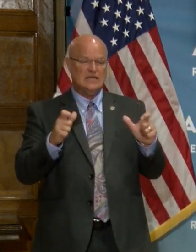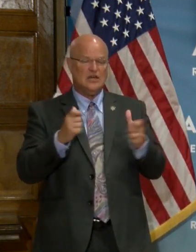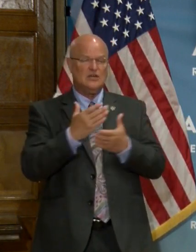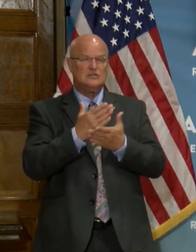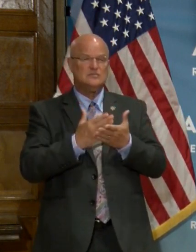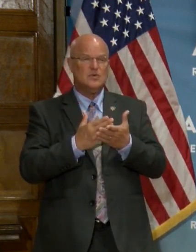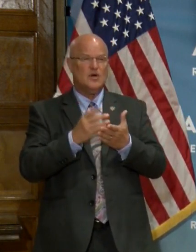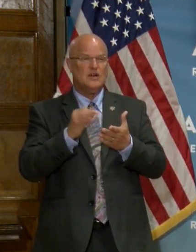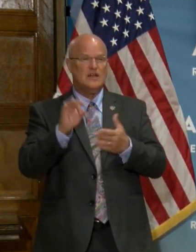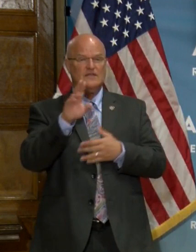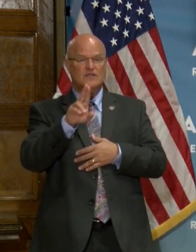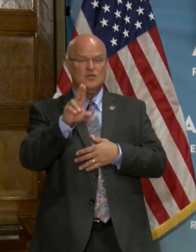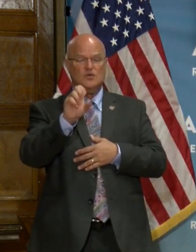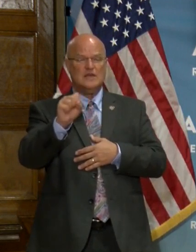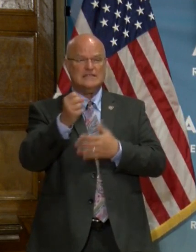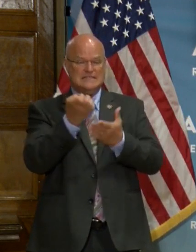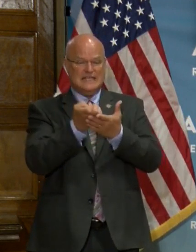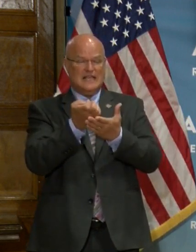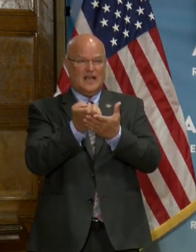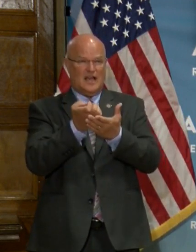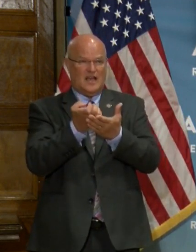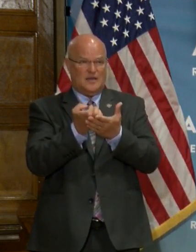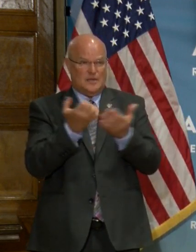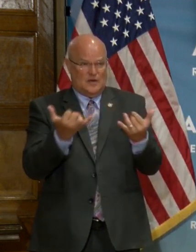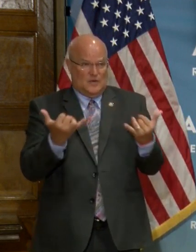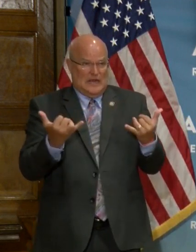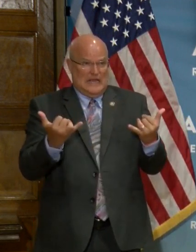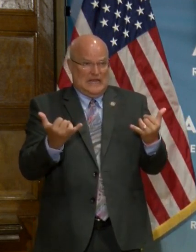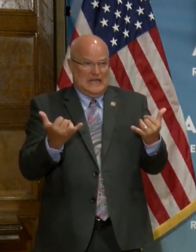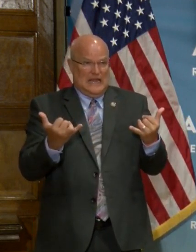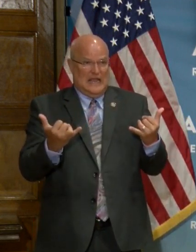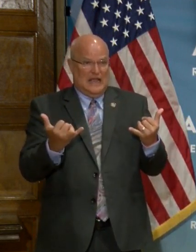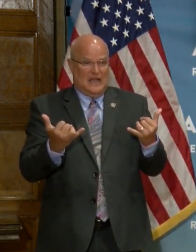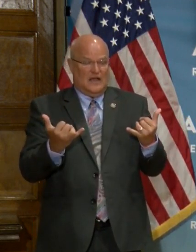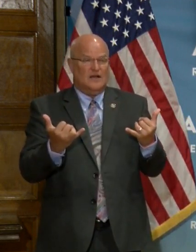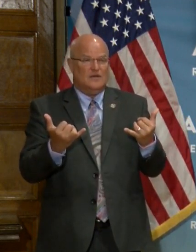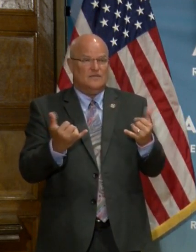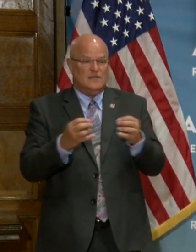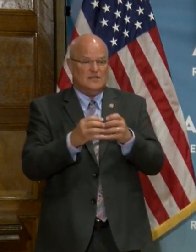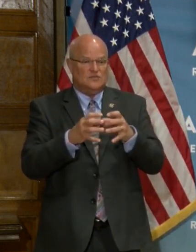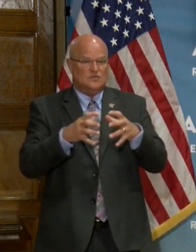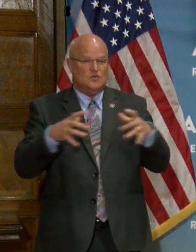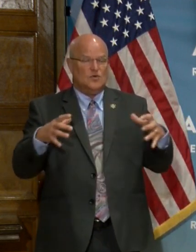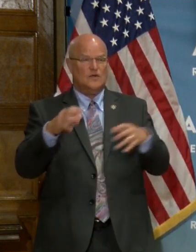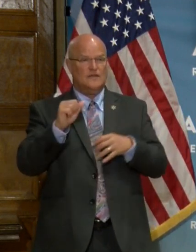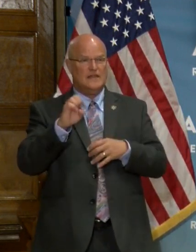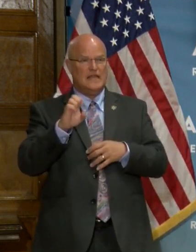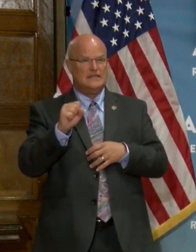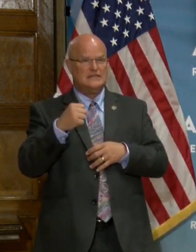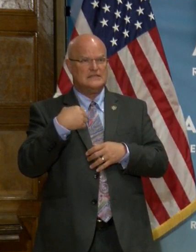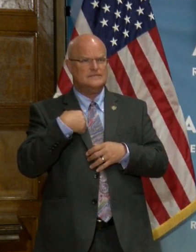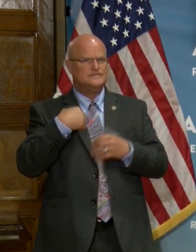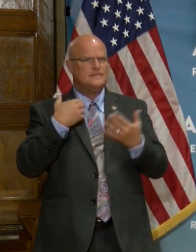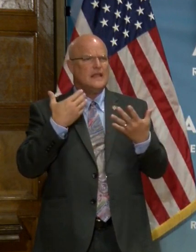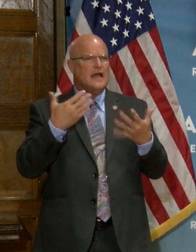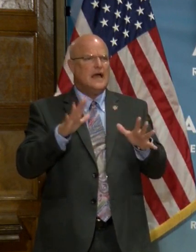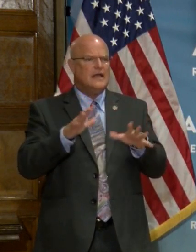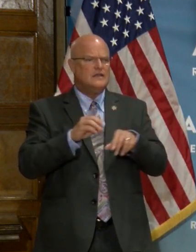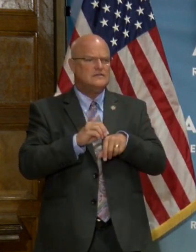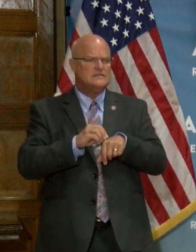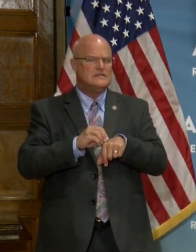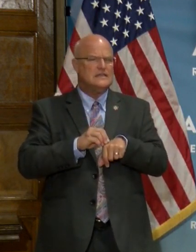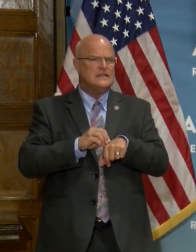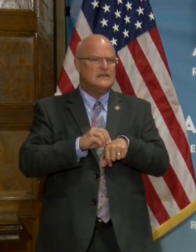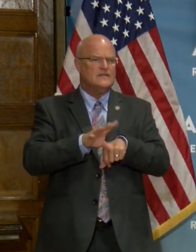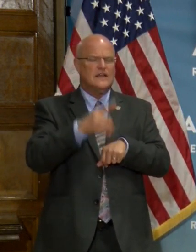of the U.S. economy that's right now is growing in their cases. And I don't know that that's effective